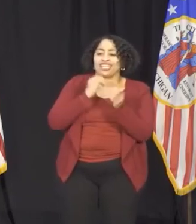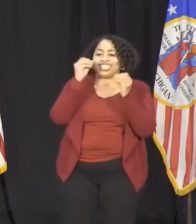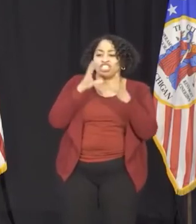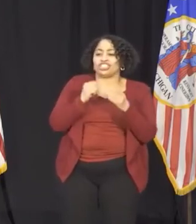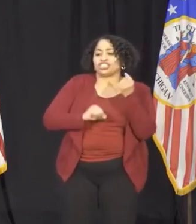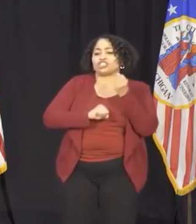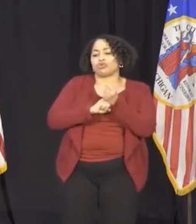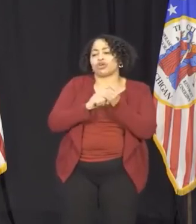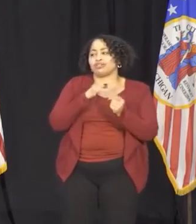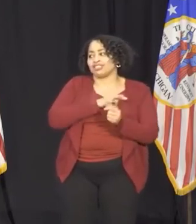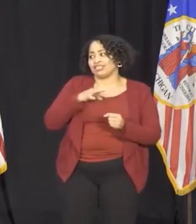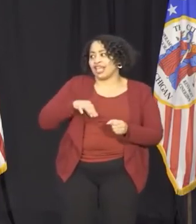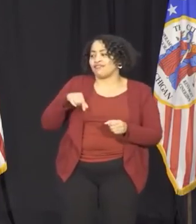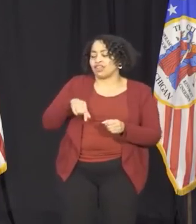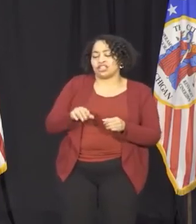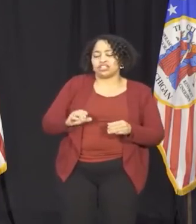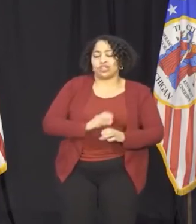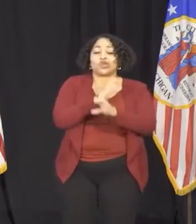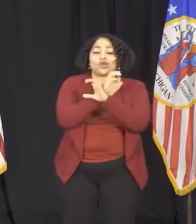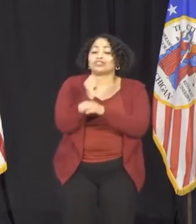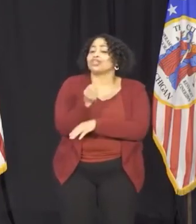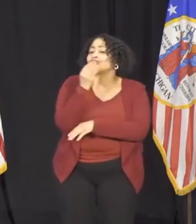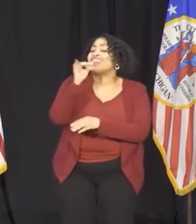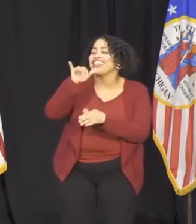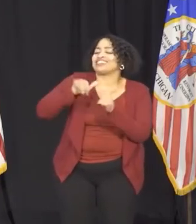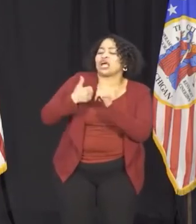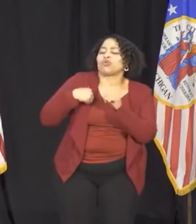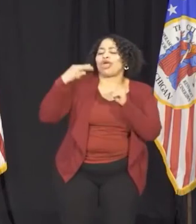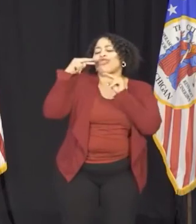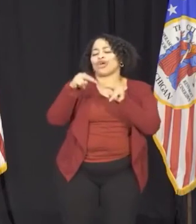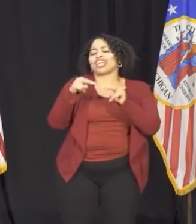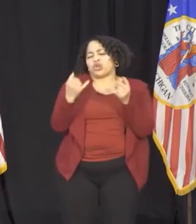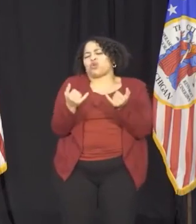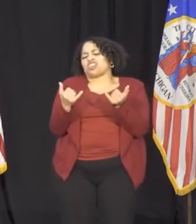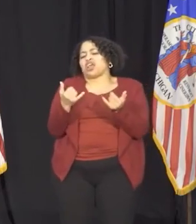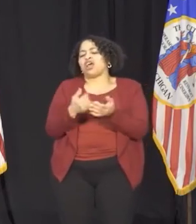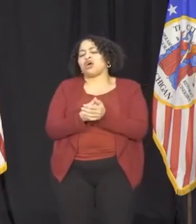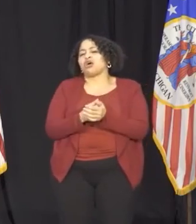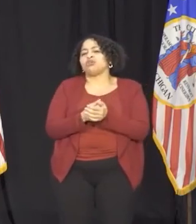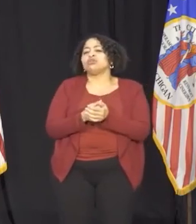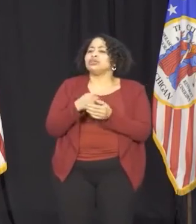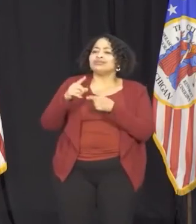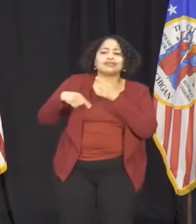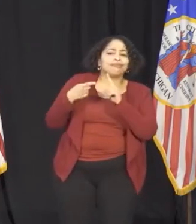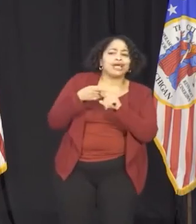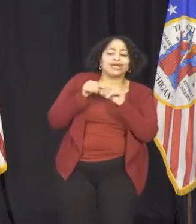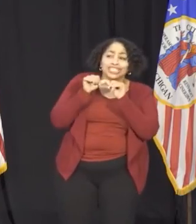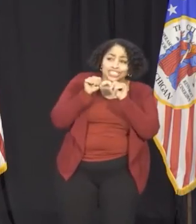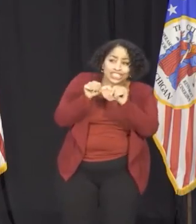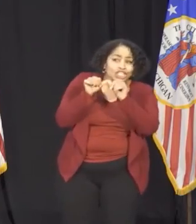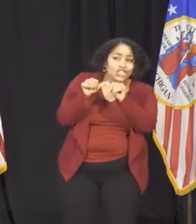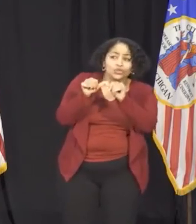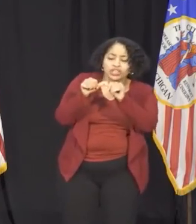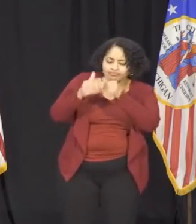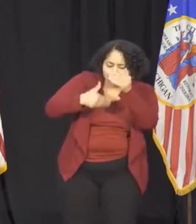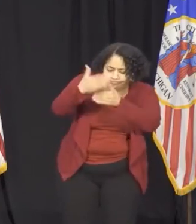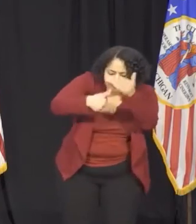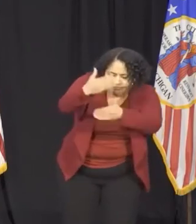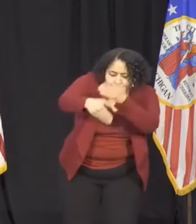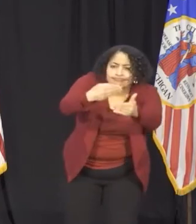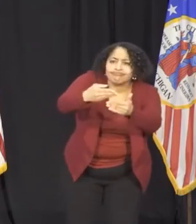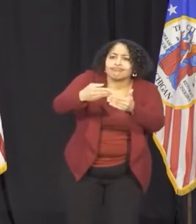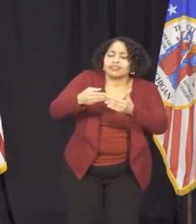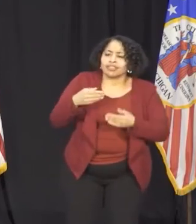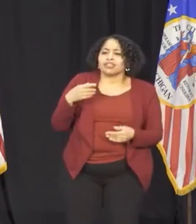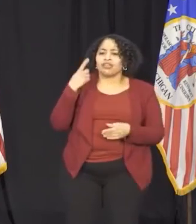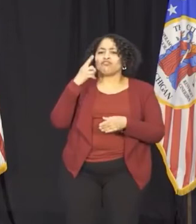our support staff, in this crisis. So that's how we're looking at it right now, is that it's about continuing the momentum